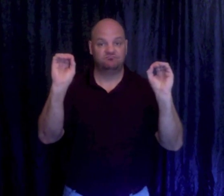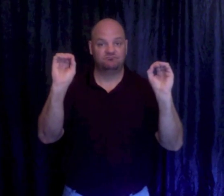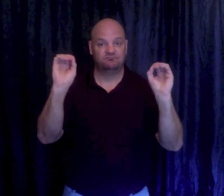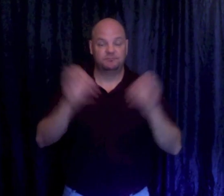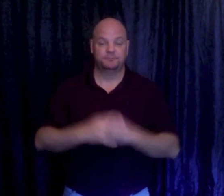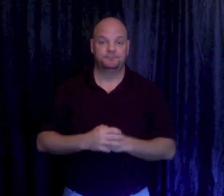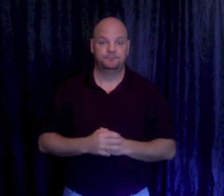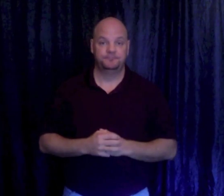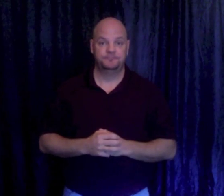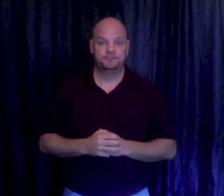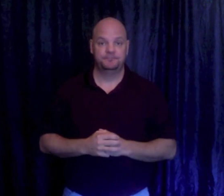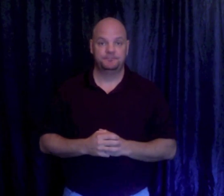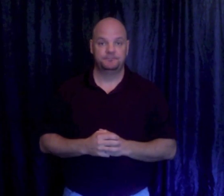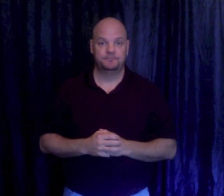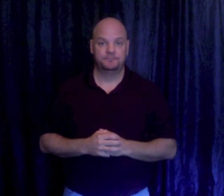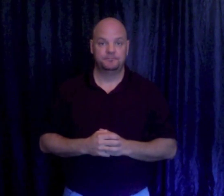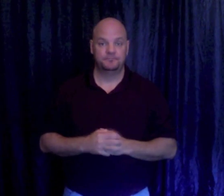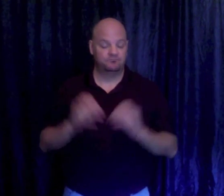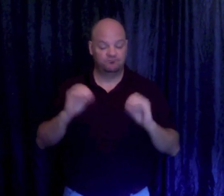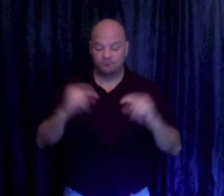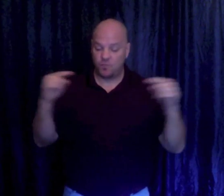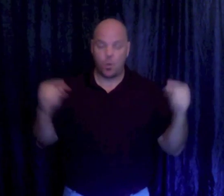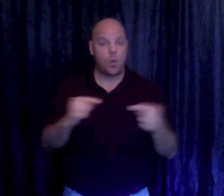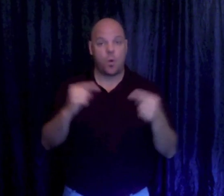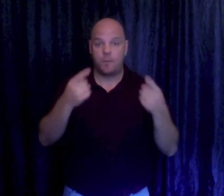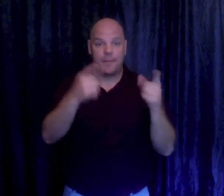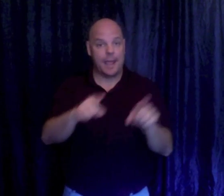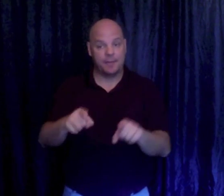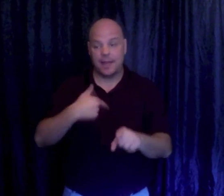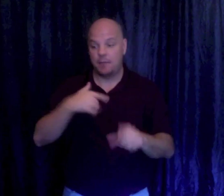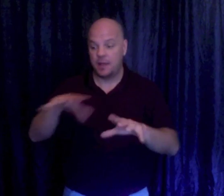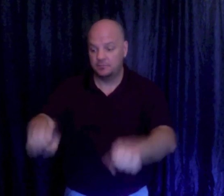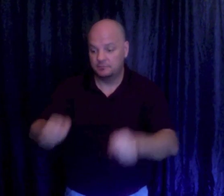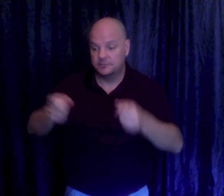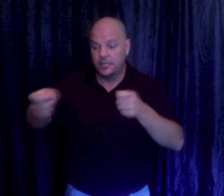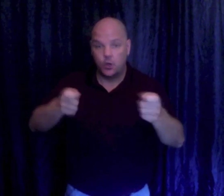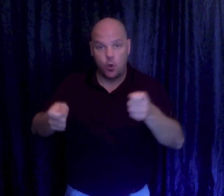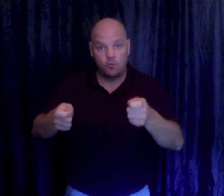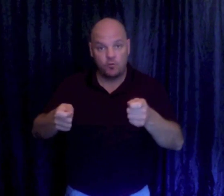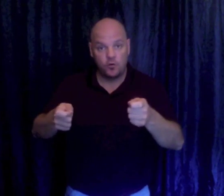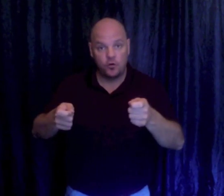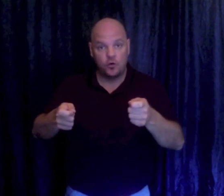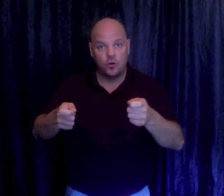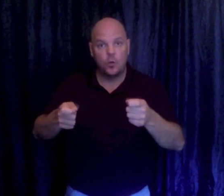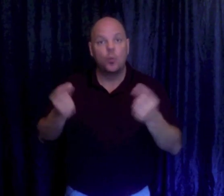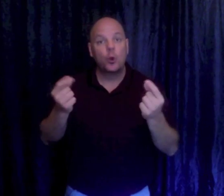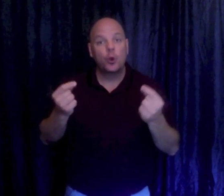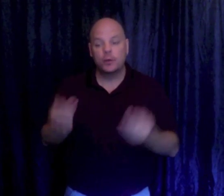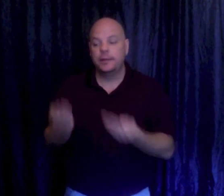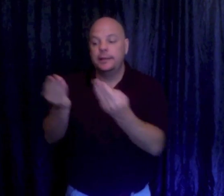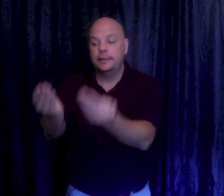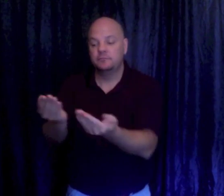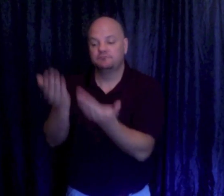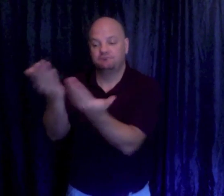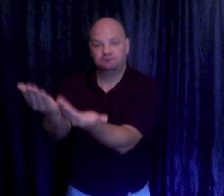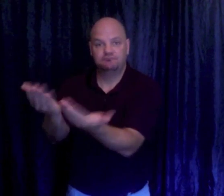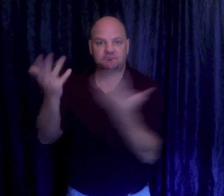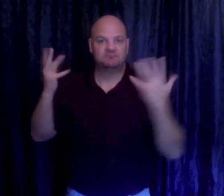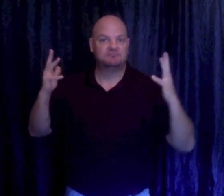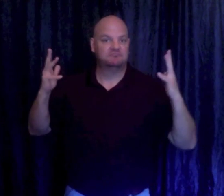doesn't mean any harm. You're not taking over. All you're doing is giving a suggestion. And the answer they could